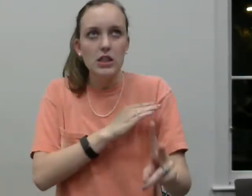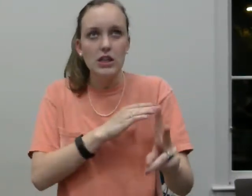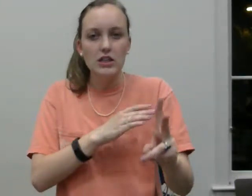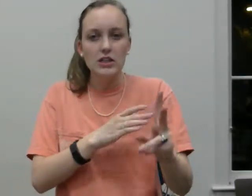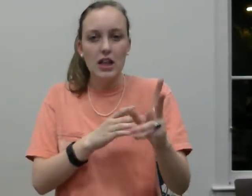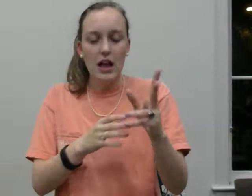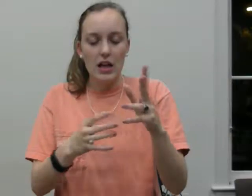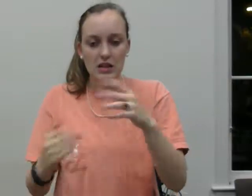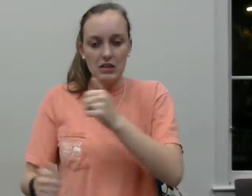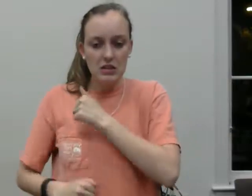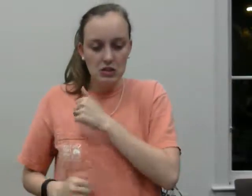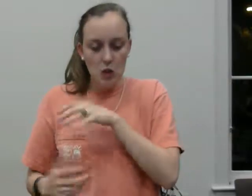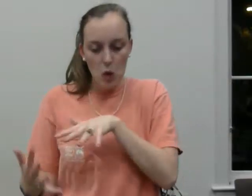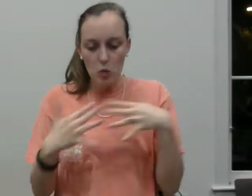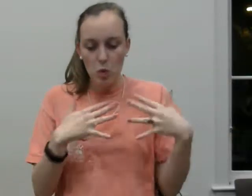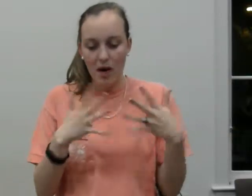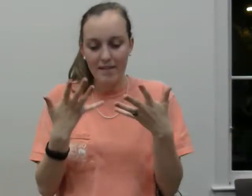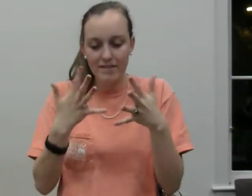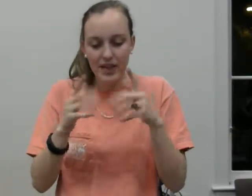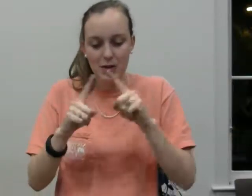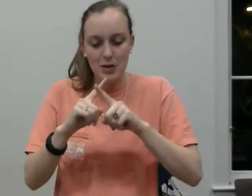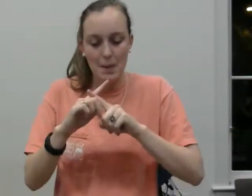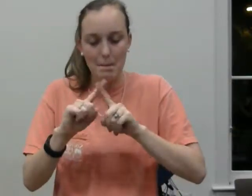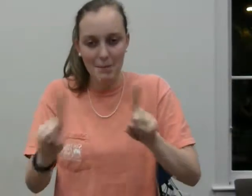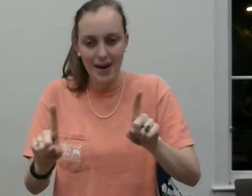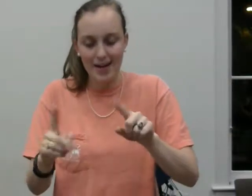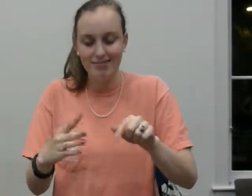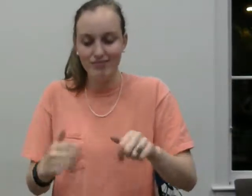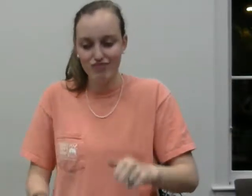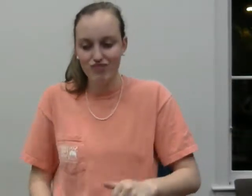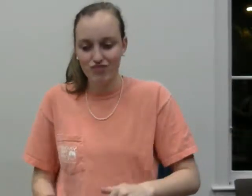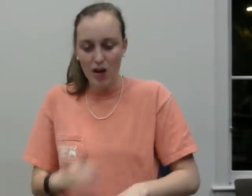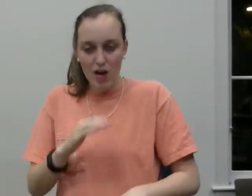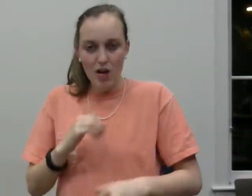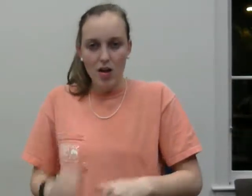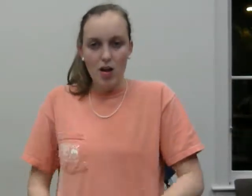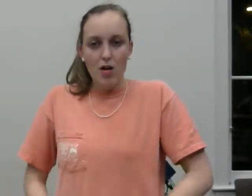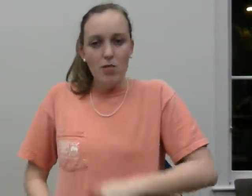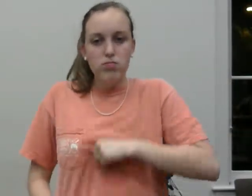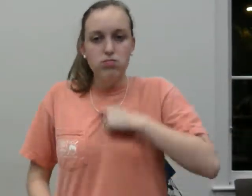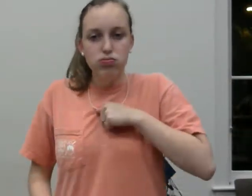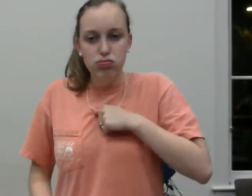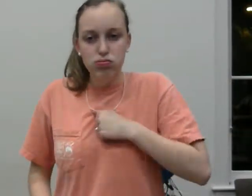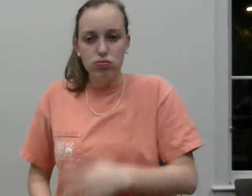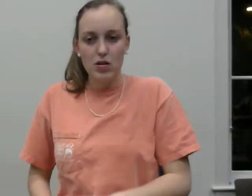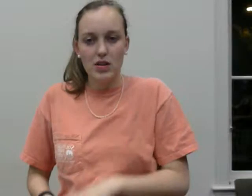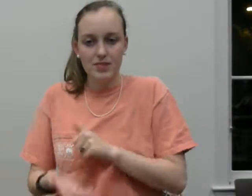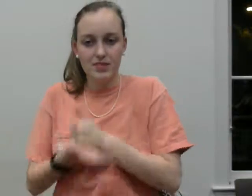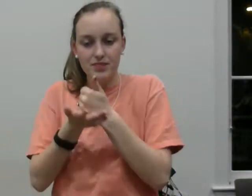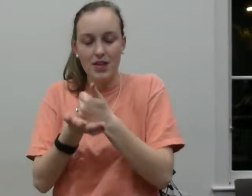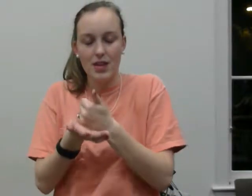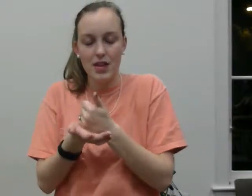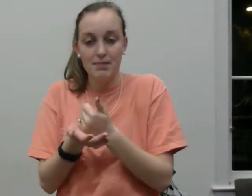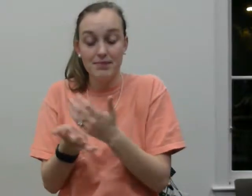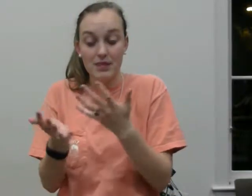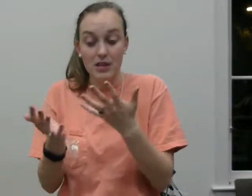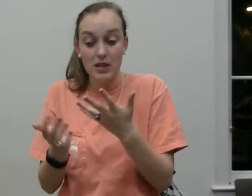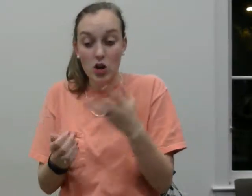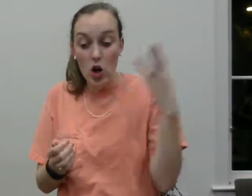7 then, after 1776, Washington revises his military strategy. Remember, a strategy is an overall plan to do